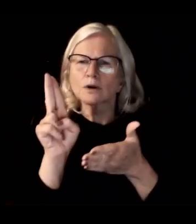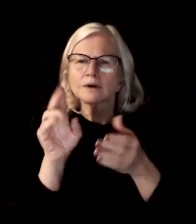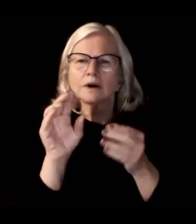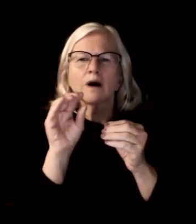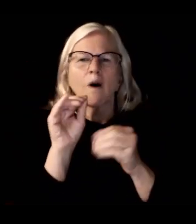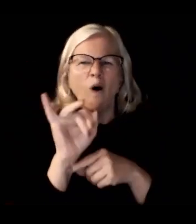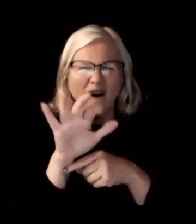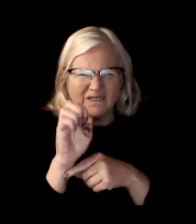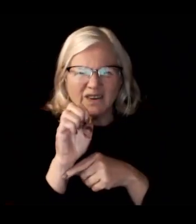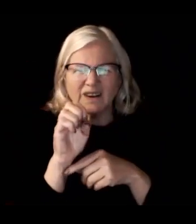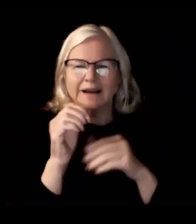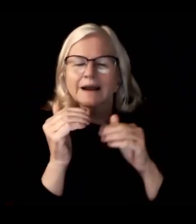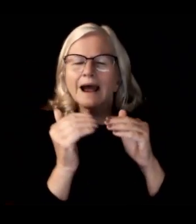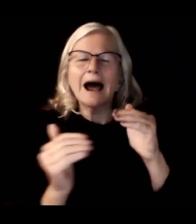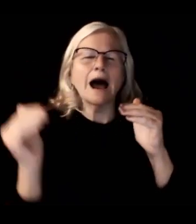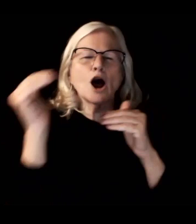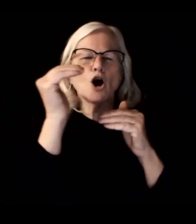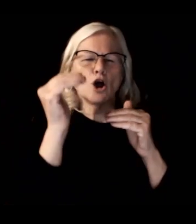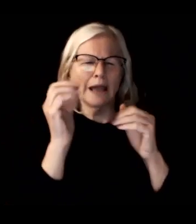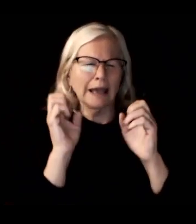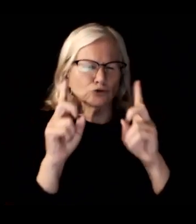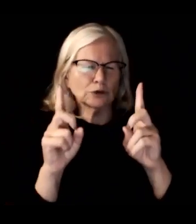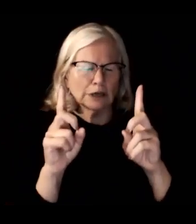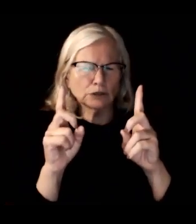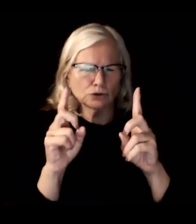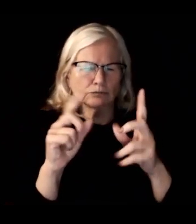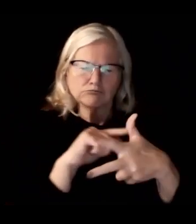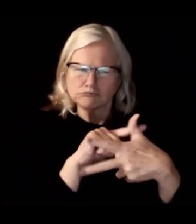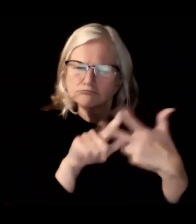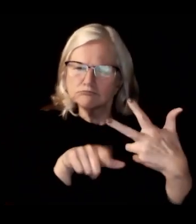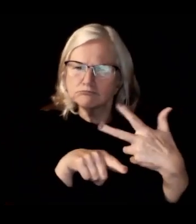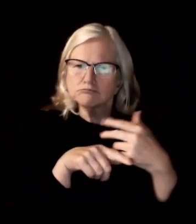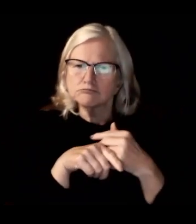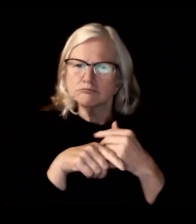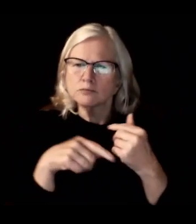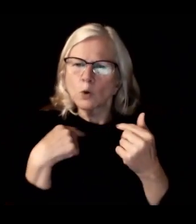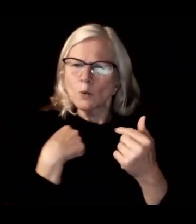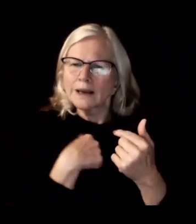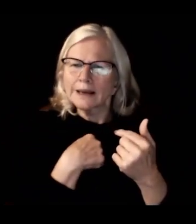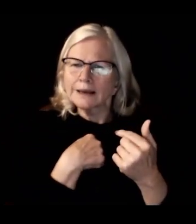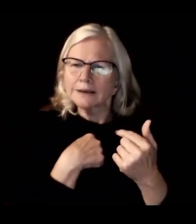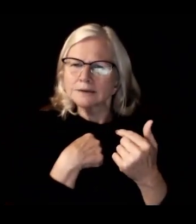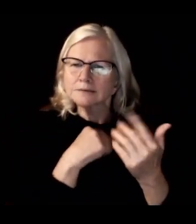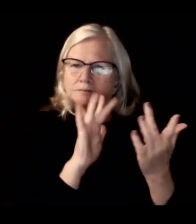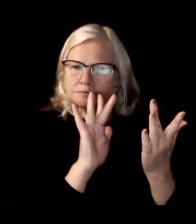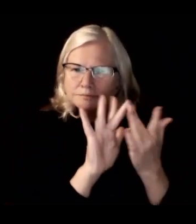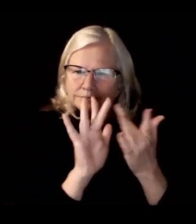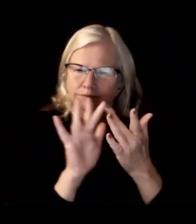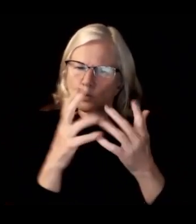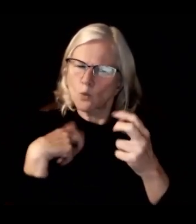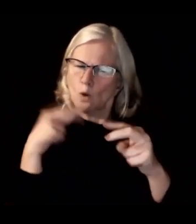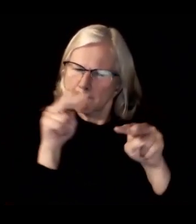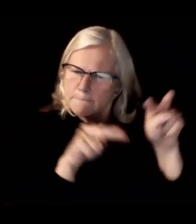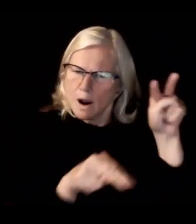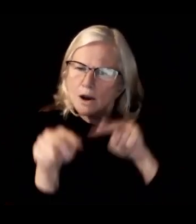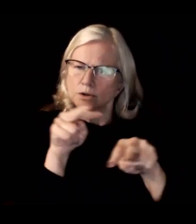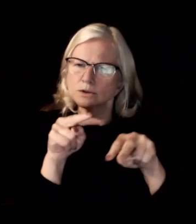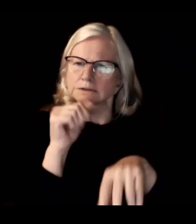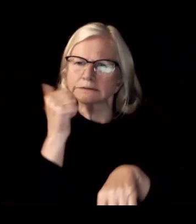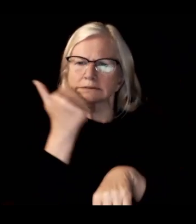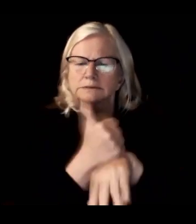we're working to monitor and establish kind of a dashboard for what's going on in